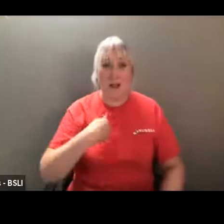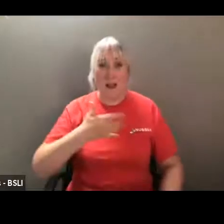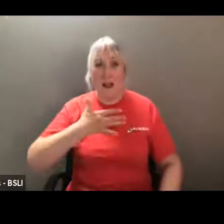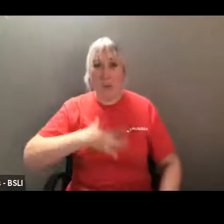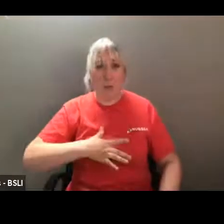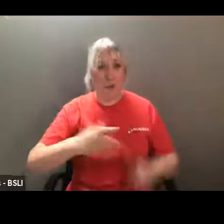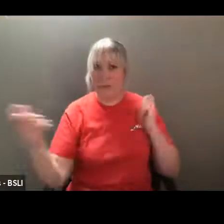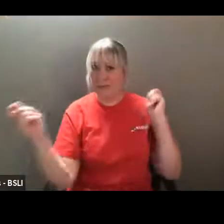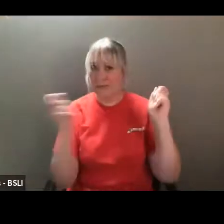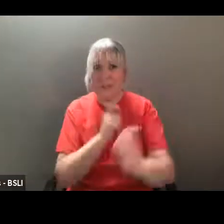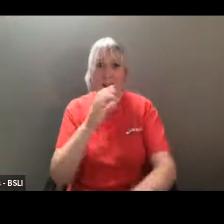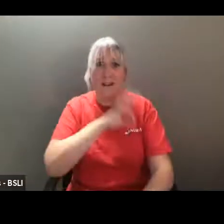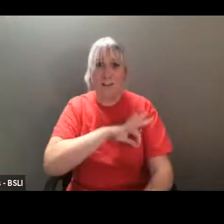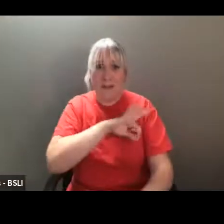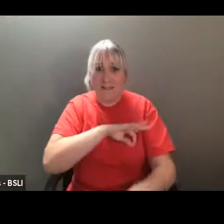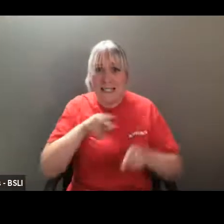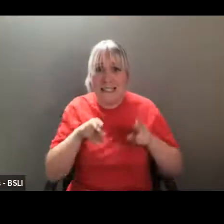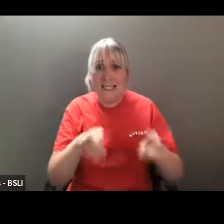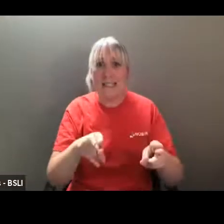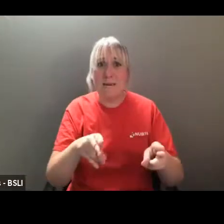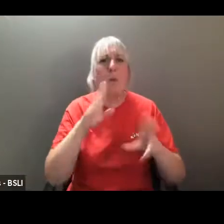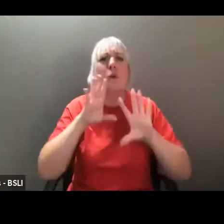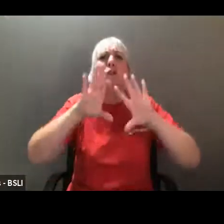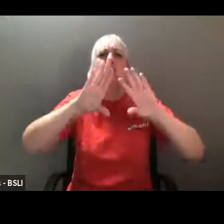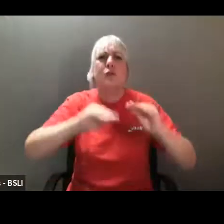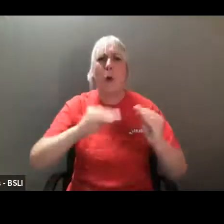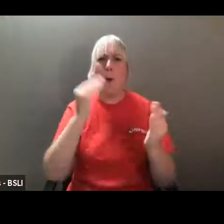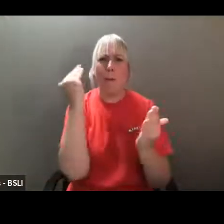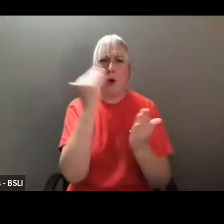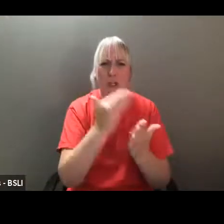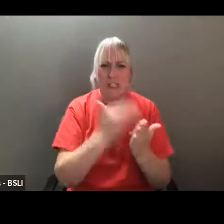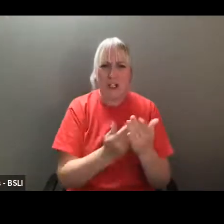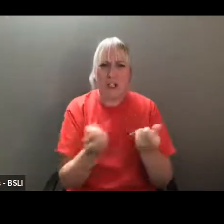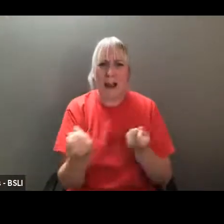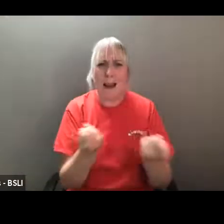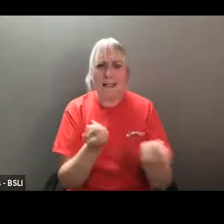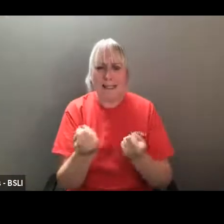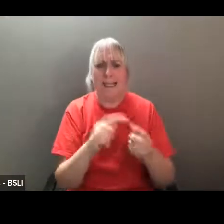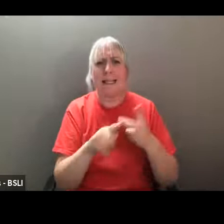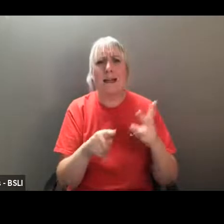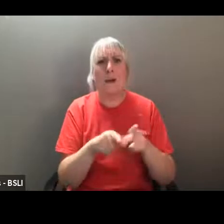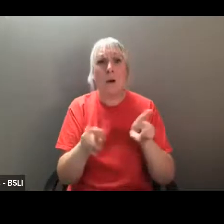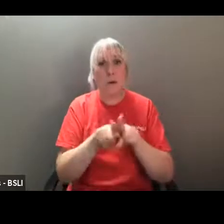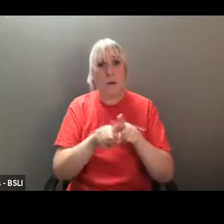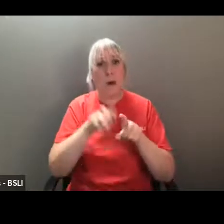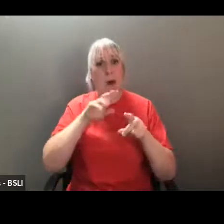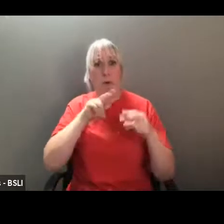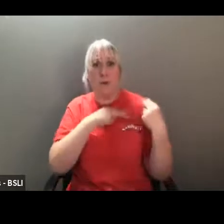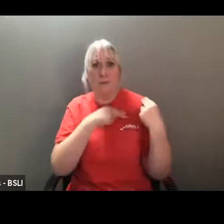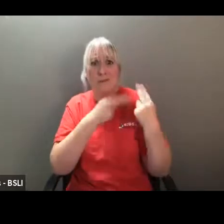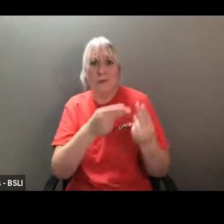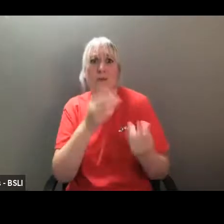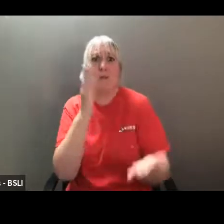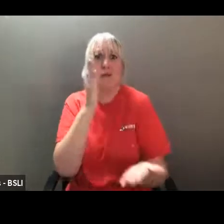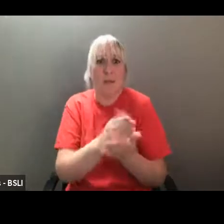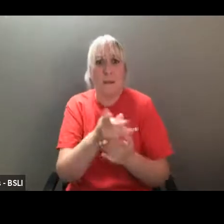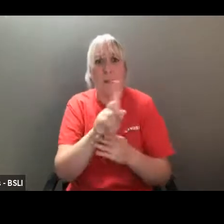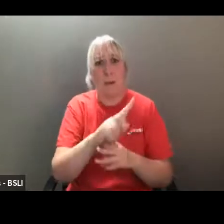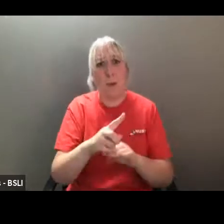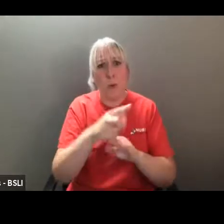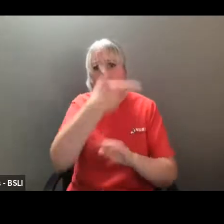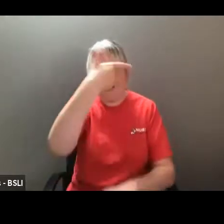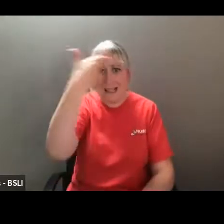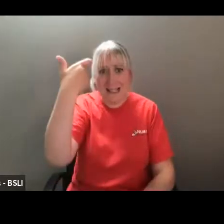for an end to sanctions and conditionality, and for a system that places trust in people who know and understand their lived